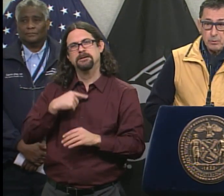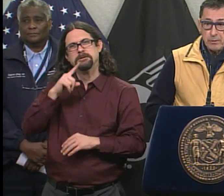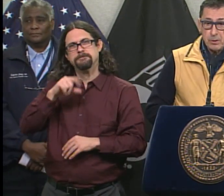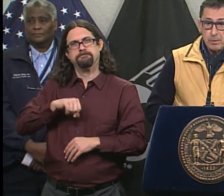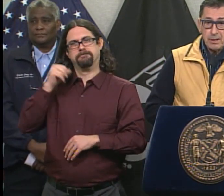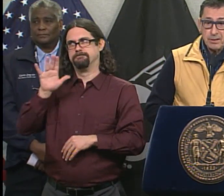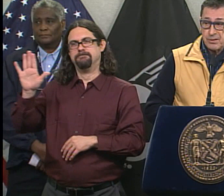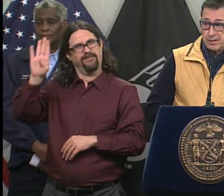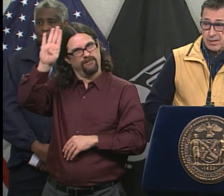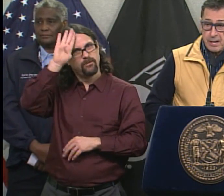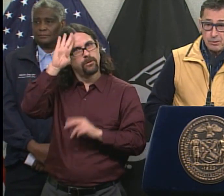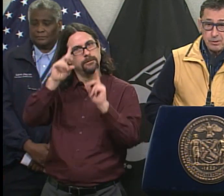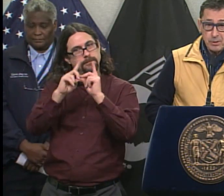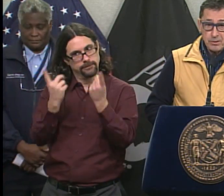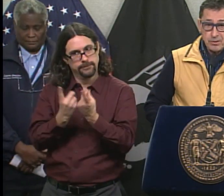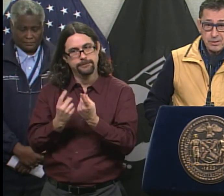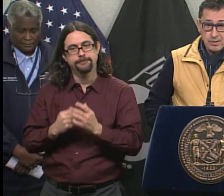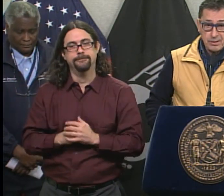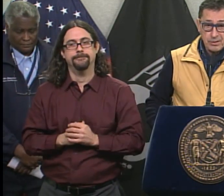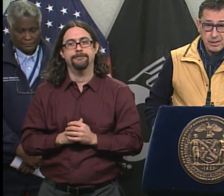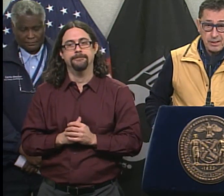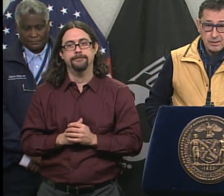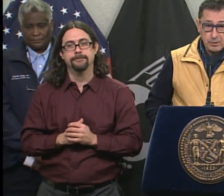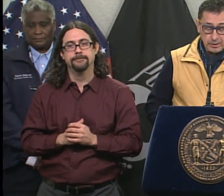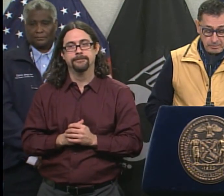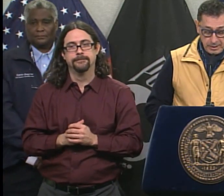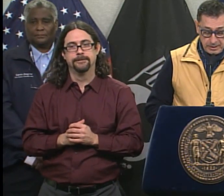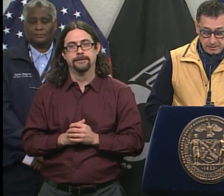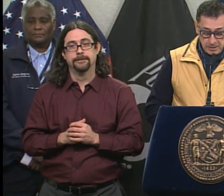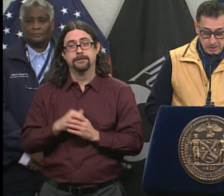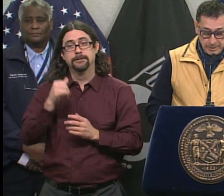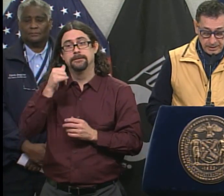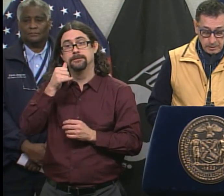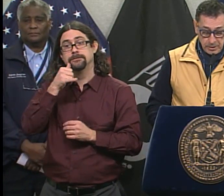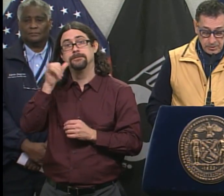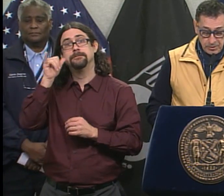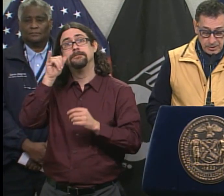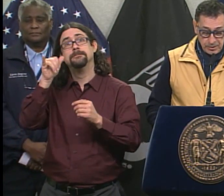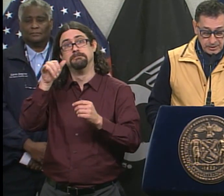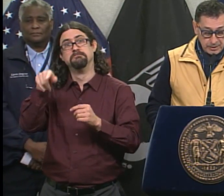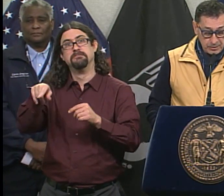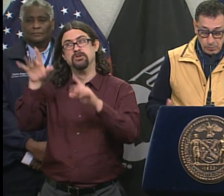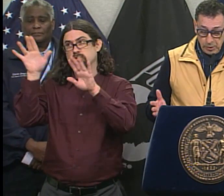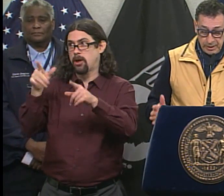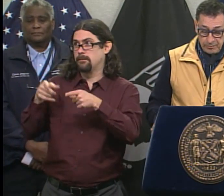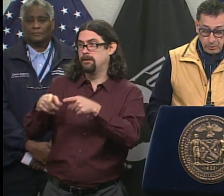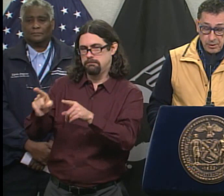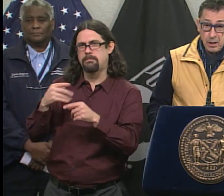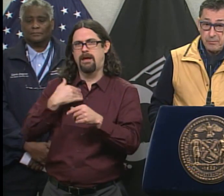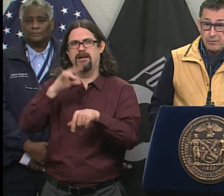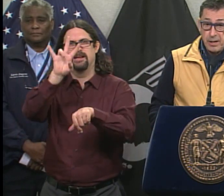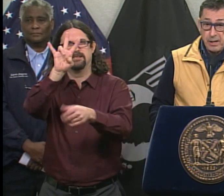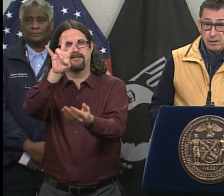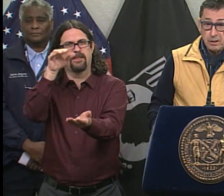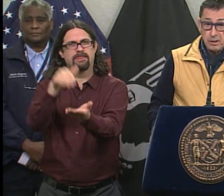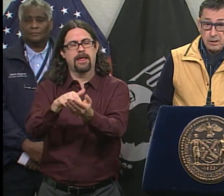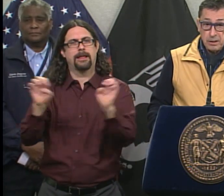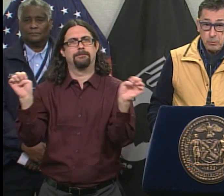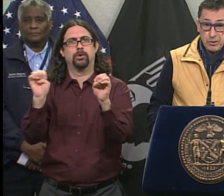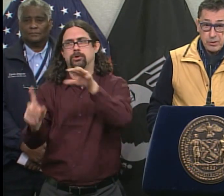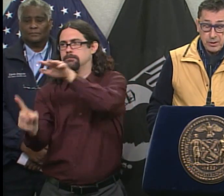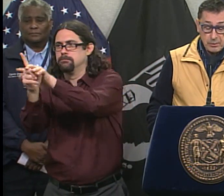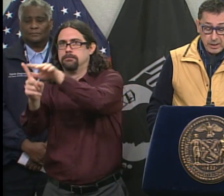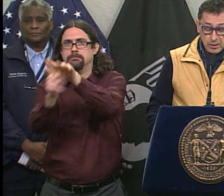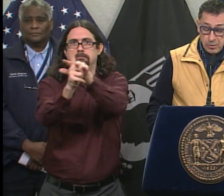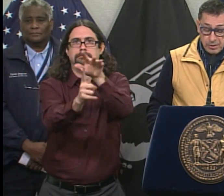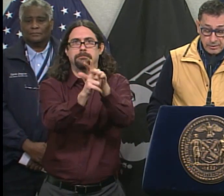falling, we responded to 6,000 emergencies in the city, including many medical emergencies. This morning, a fourth alarm fire in